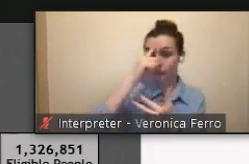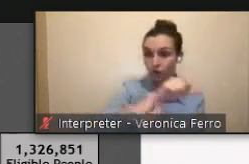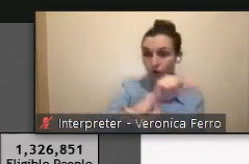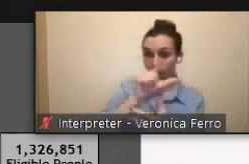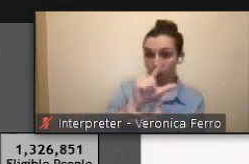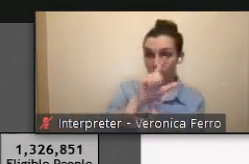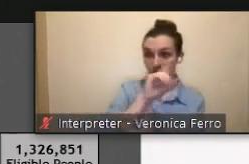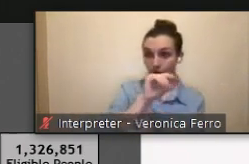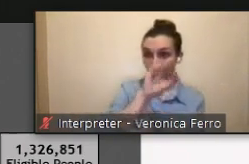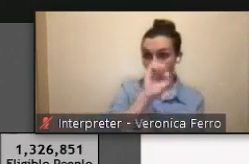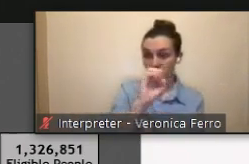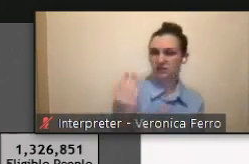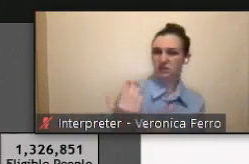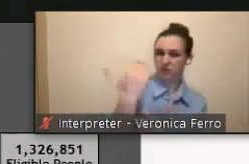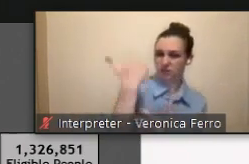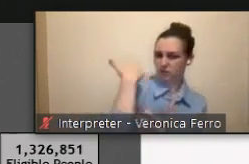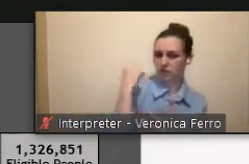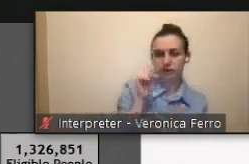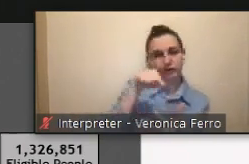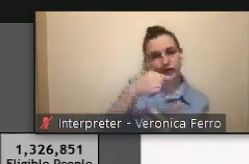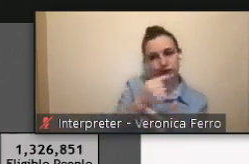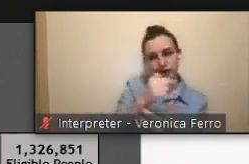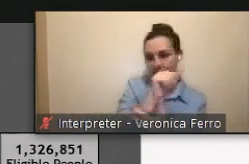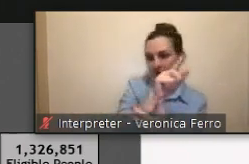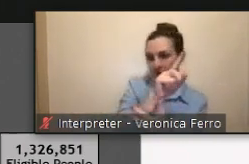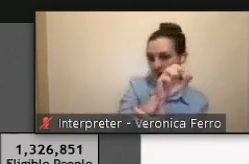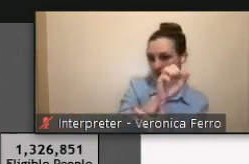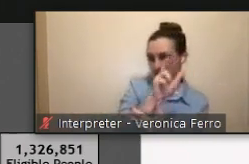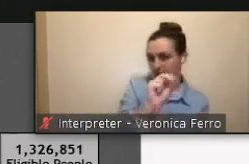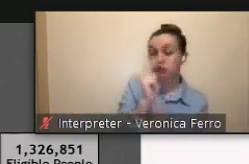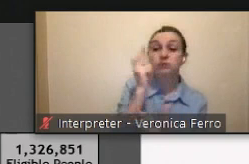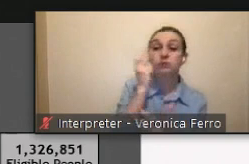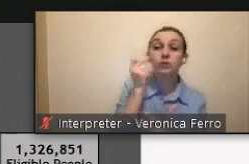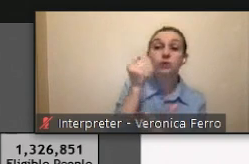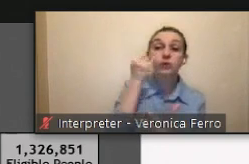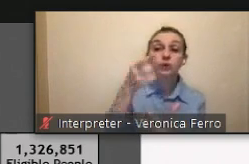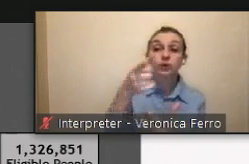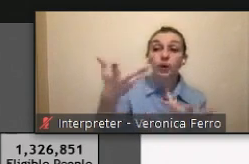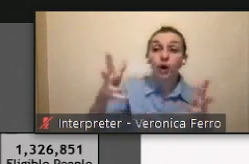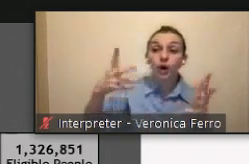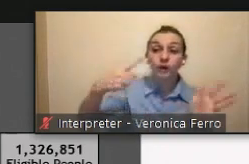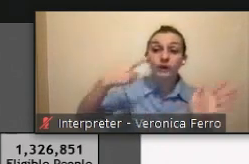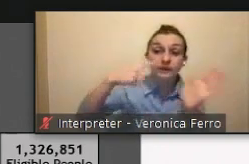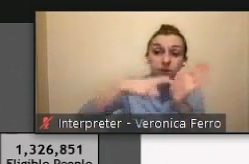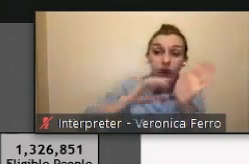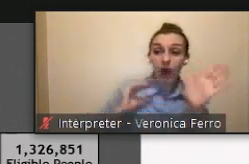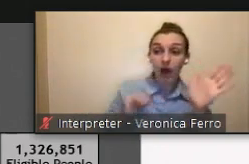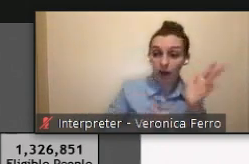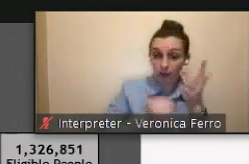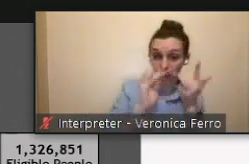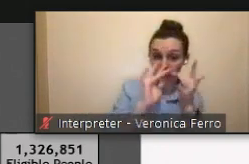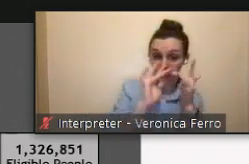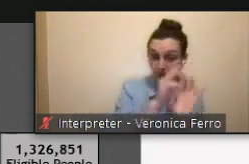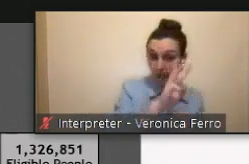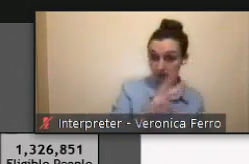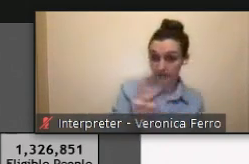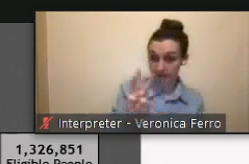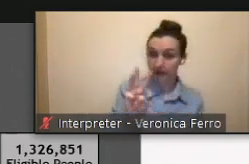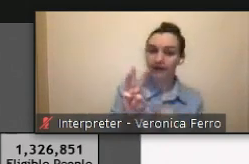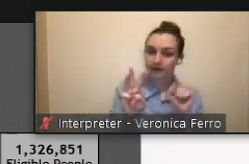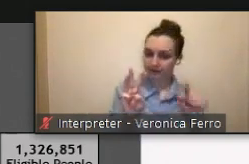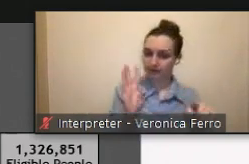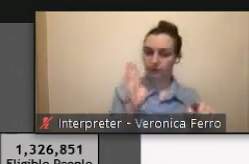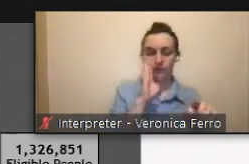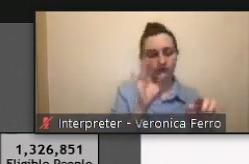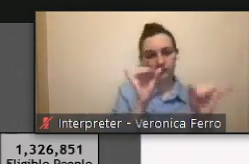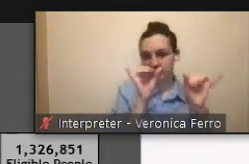as administration. So if you've been viewing our website before and you're looking for the conventional administration data, it will be the default one displayed for you. You can go